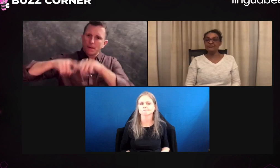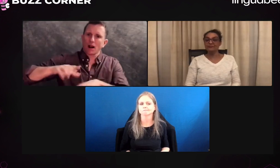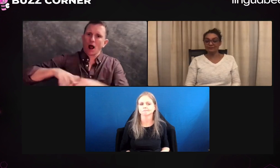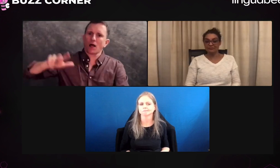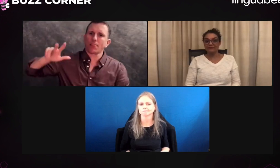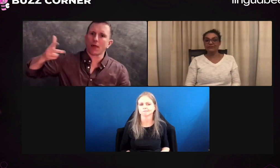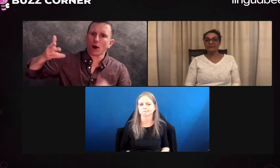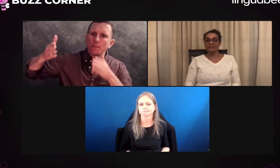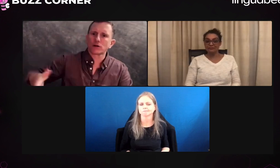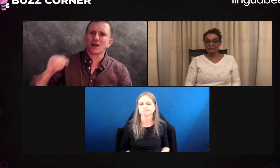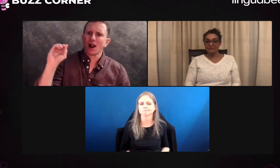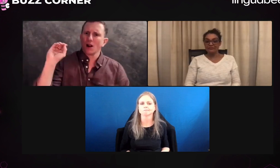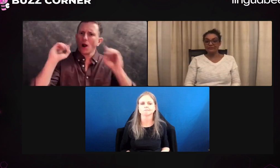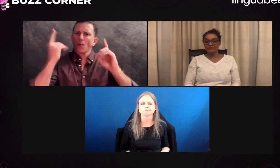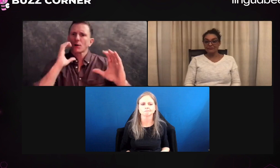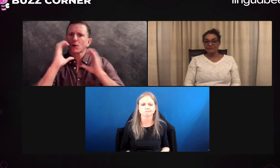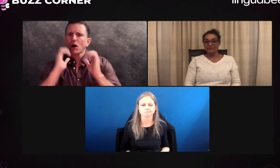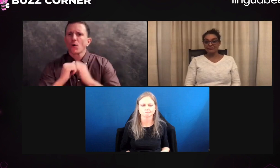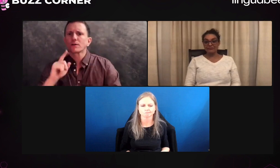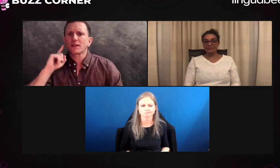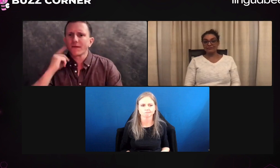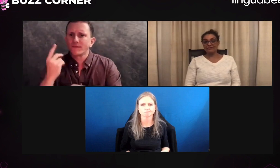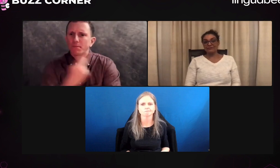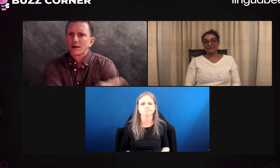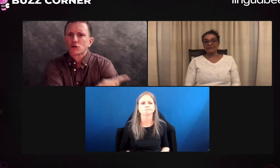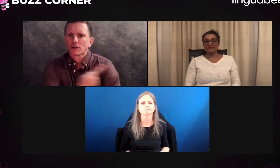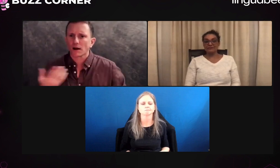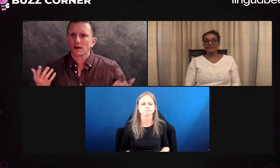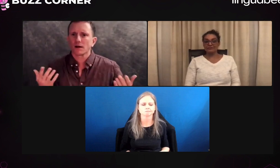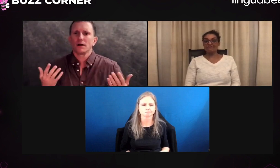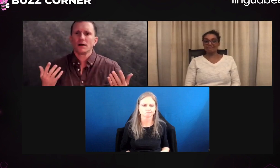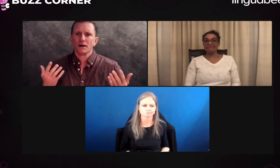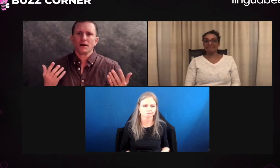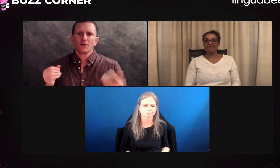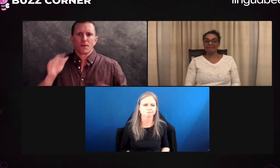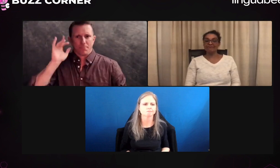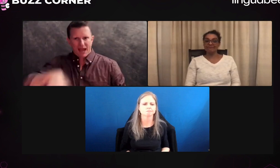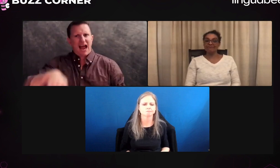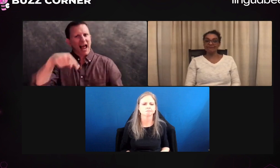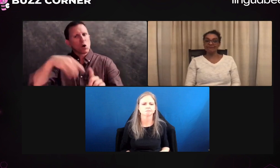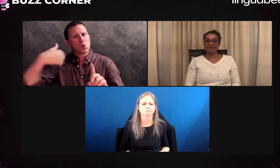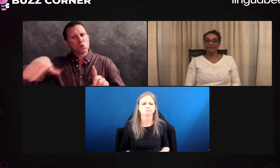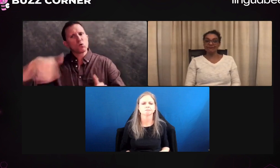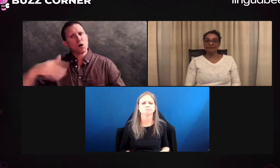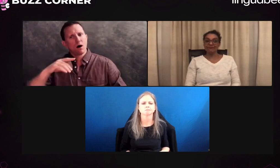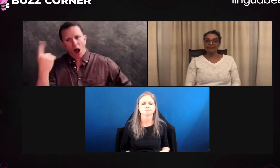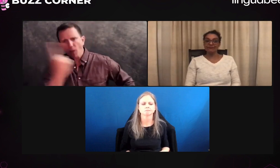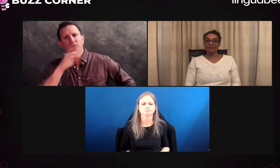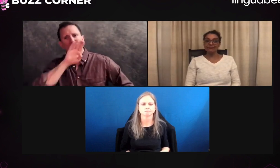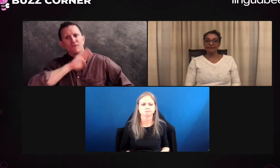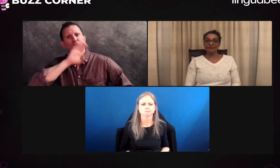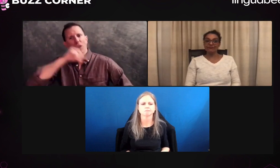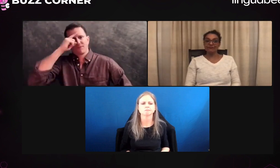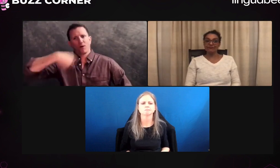hearing people are still showing up to that doctor's office all around me, getting to be seen. But there's no focus on me as the deaf patient and the time and energy